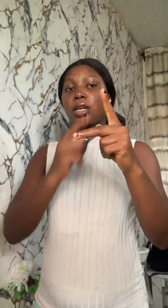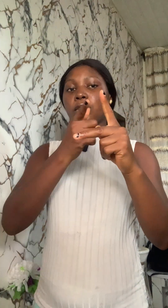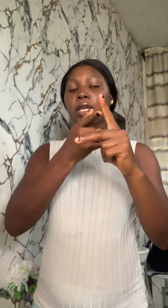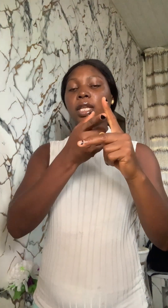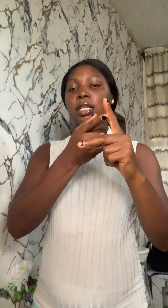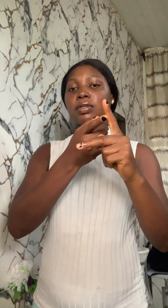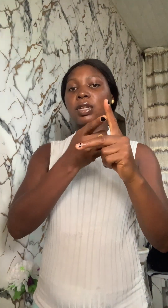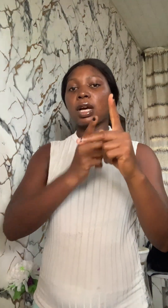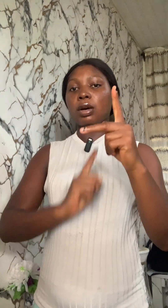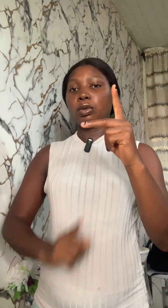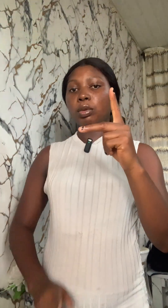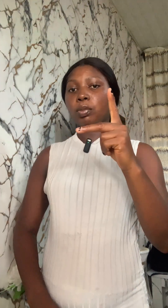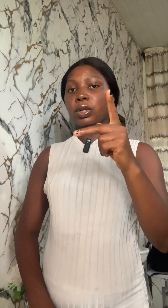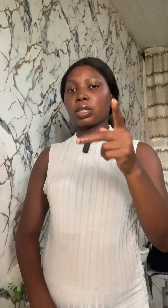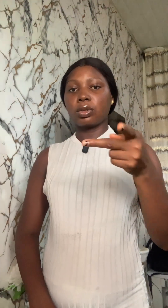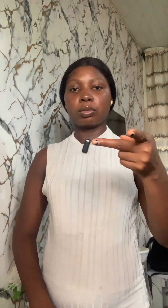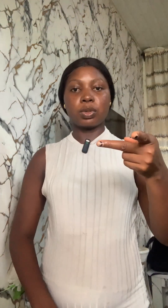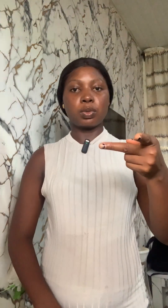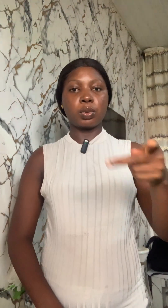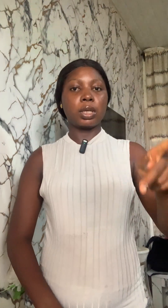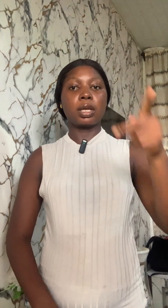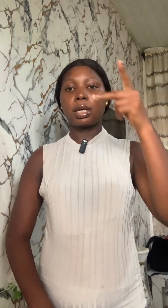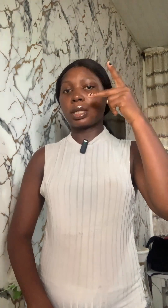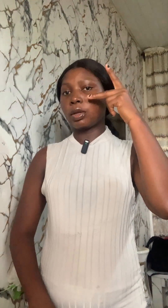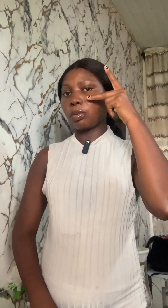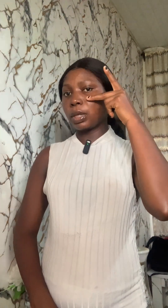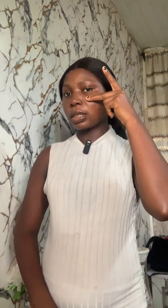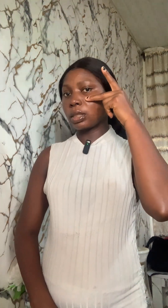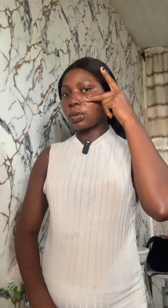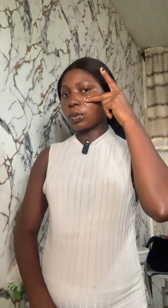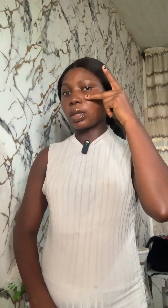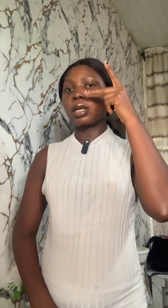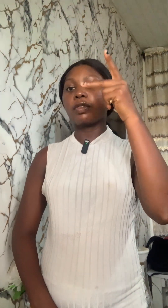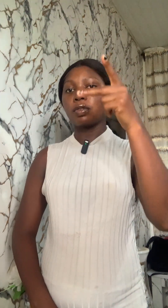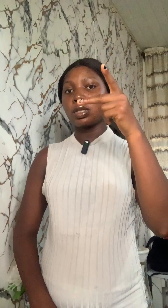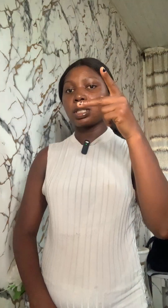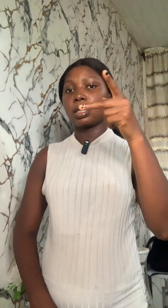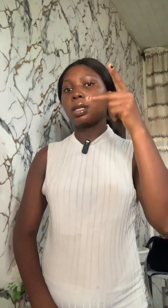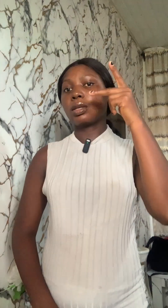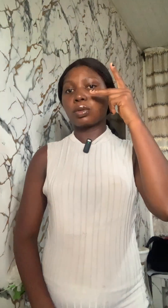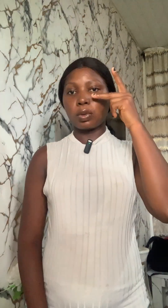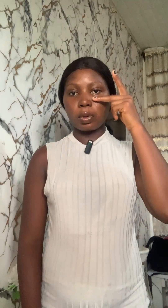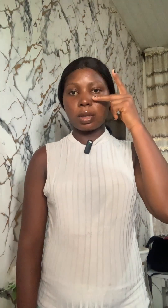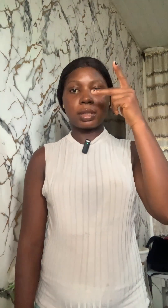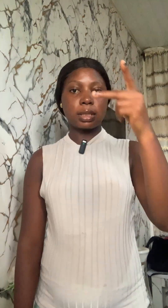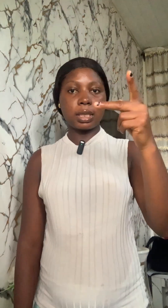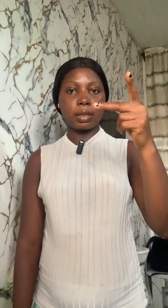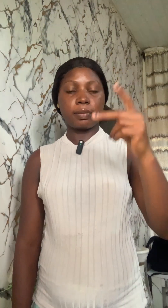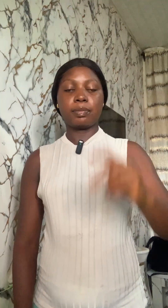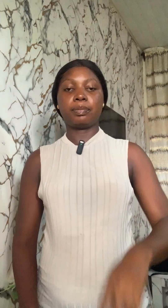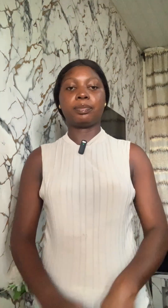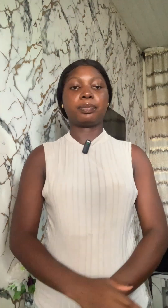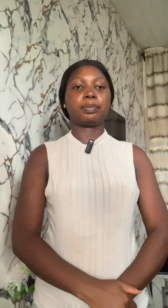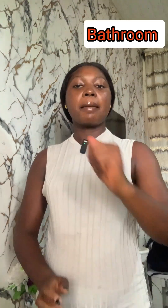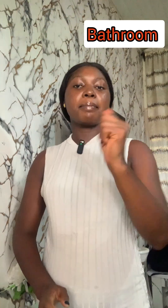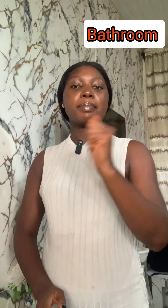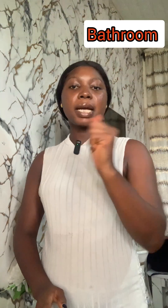Your index finger will be pointing up this way and then you place it this way for see. So, see.